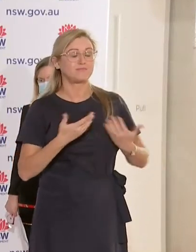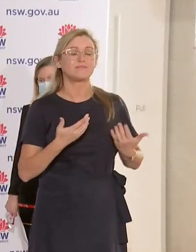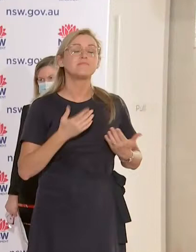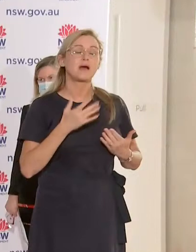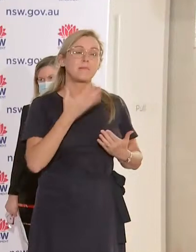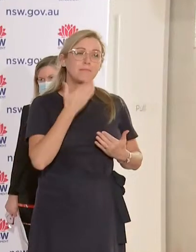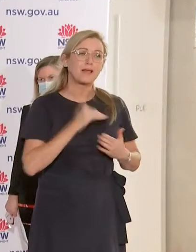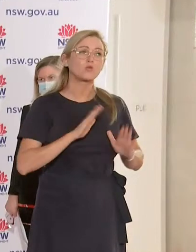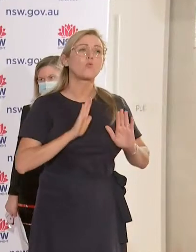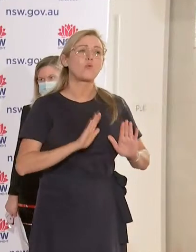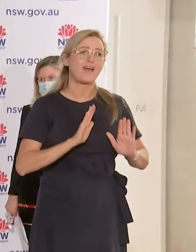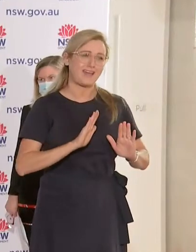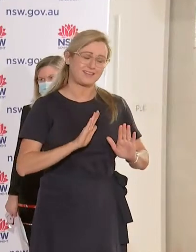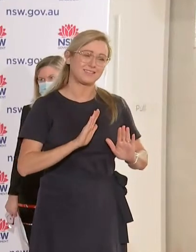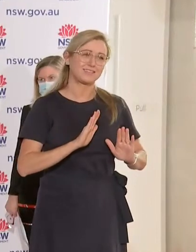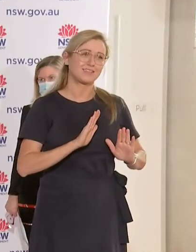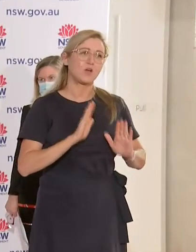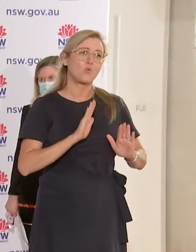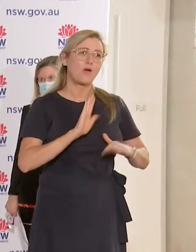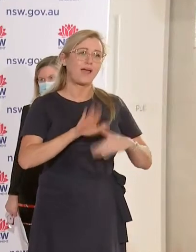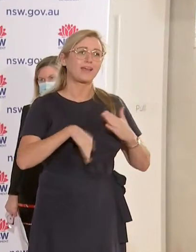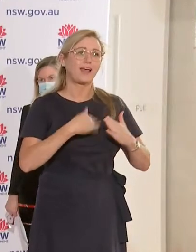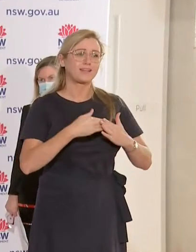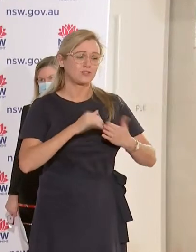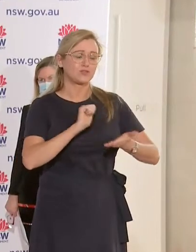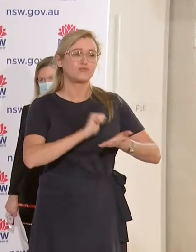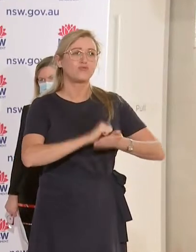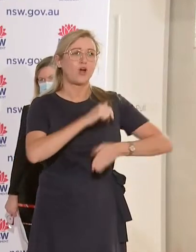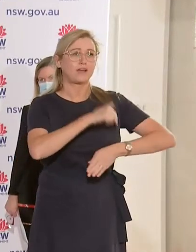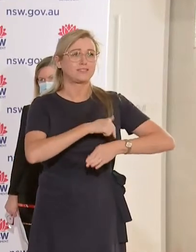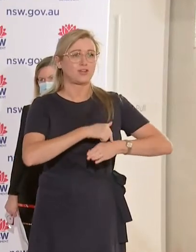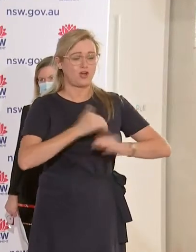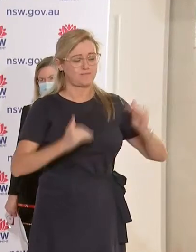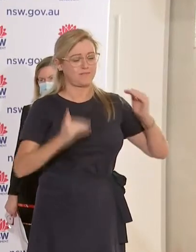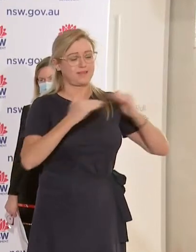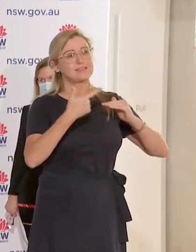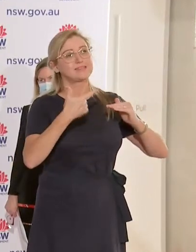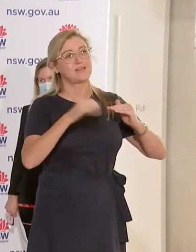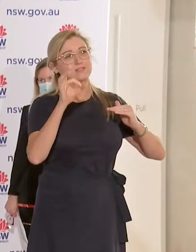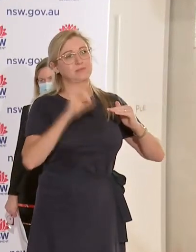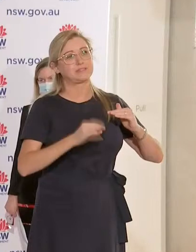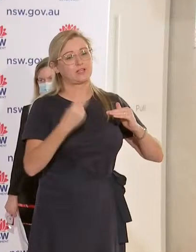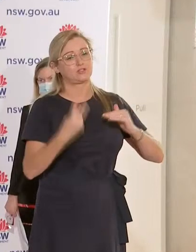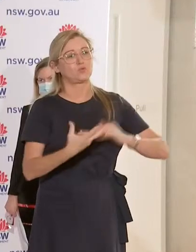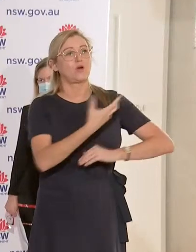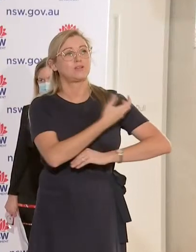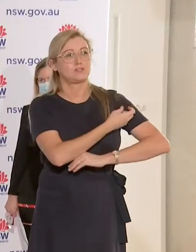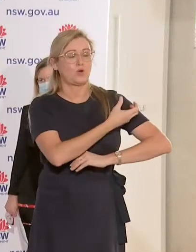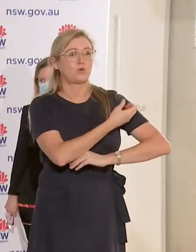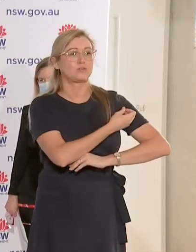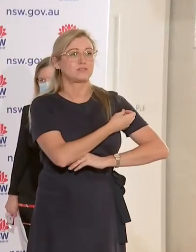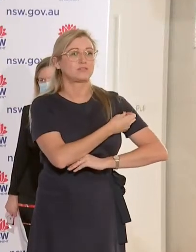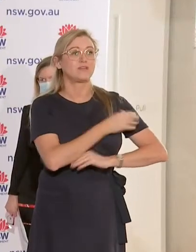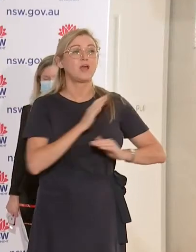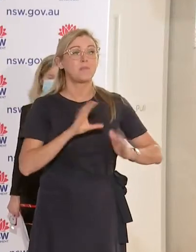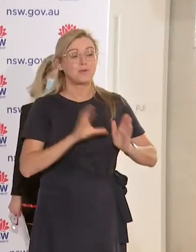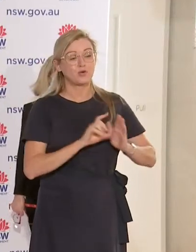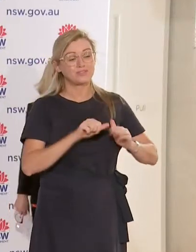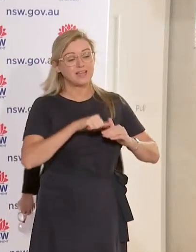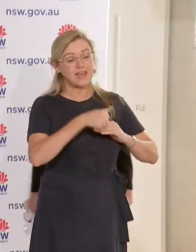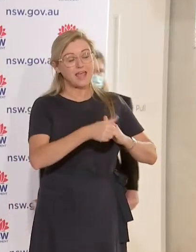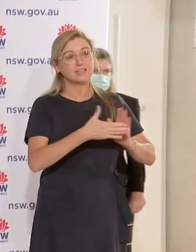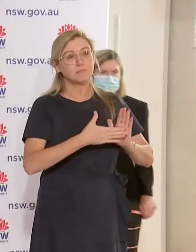so important we all stay the course and just hang in there, because we know, as I've said, as Dr. Chant has said, the next few months are the most